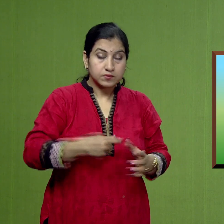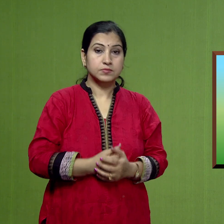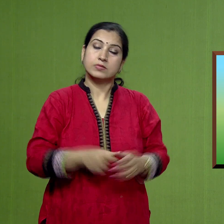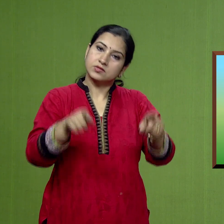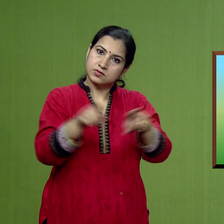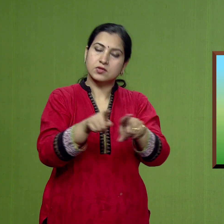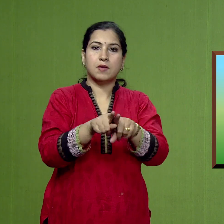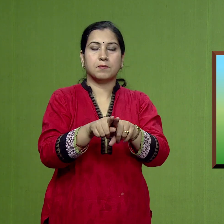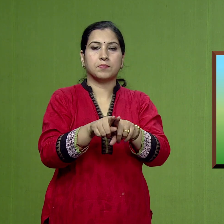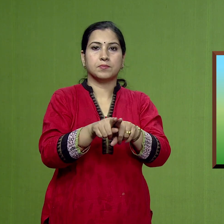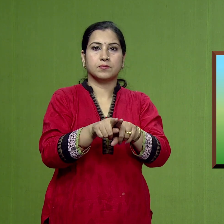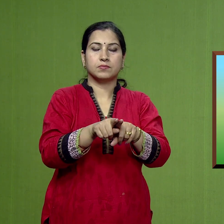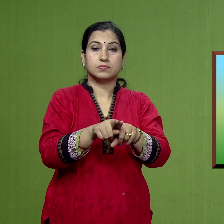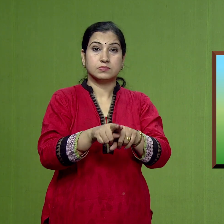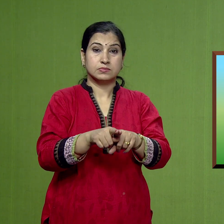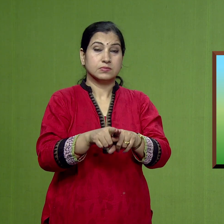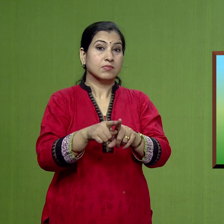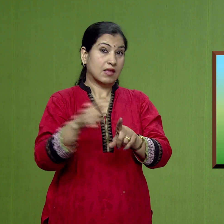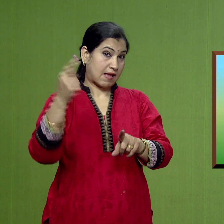similarly, when sound travels in air